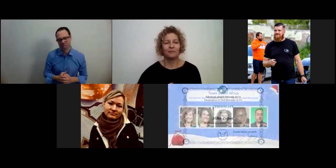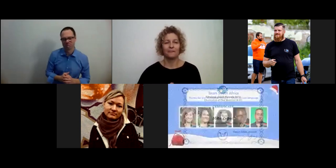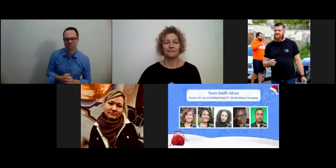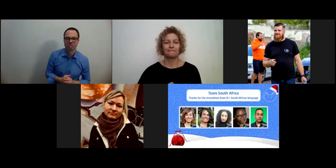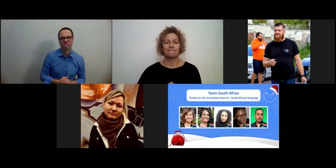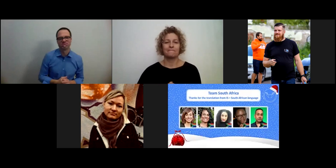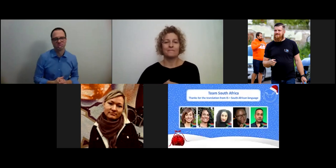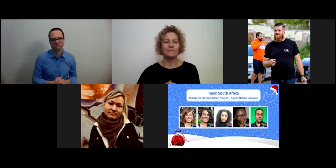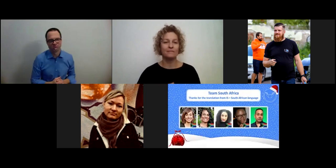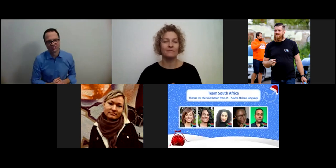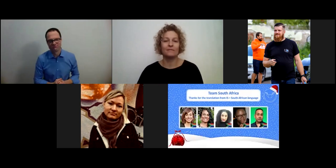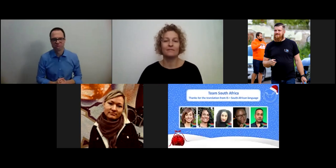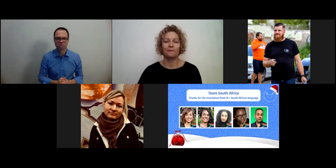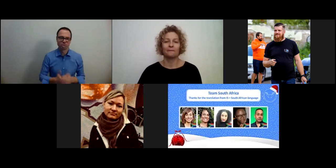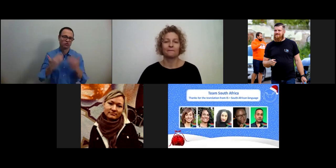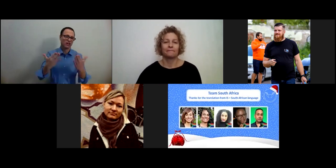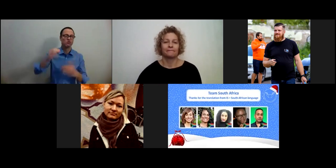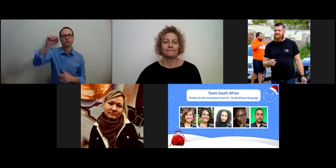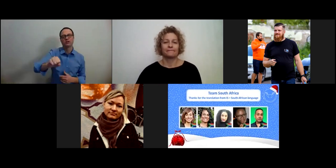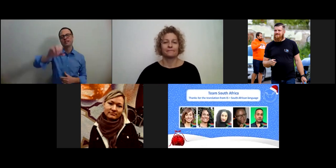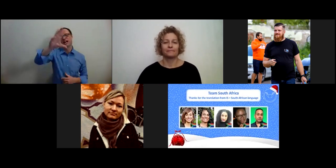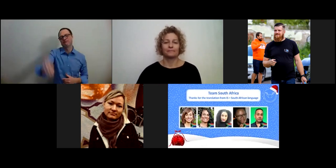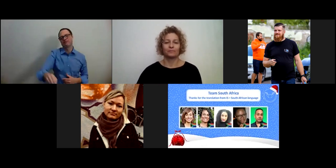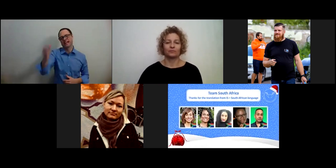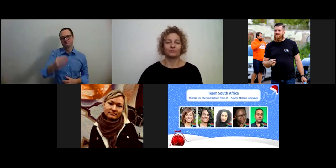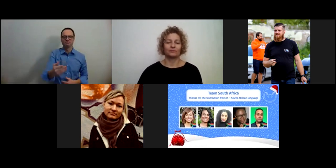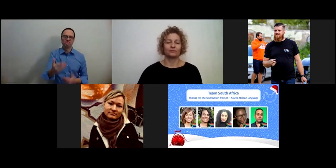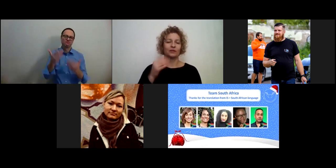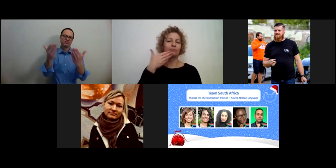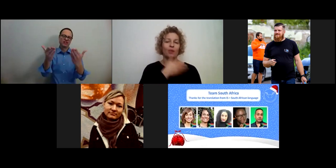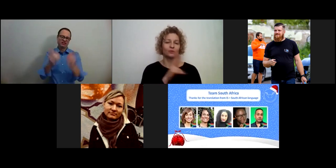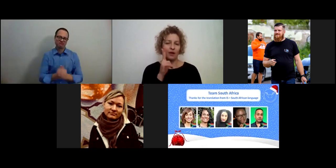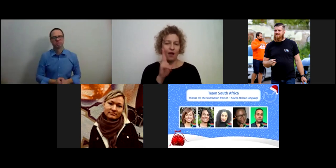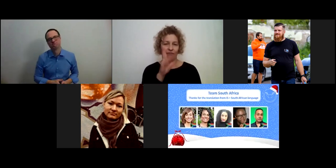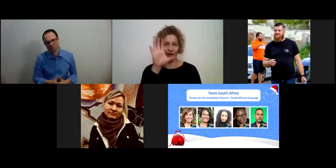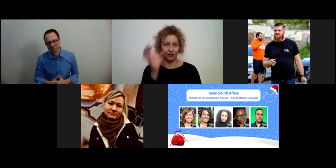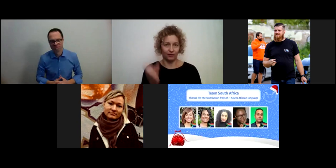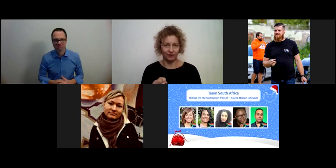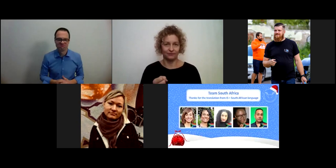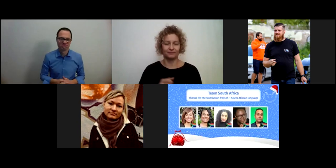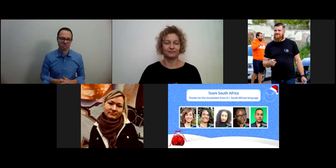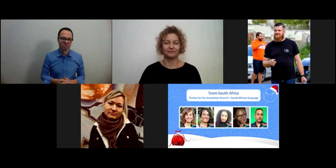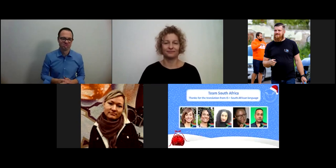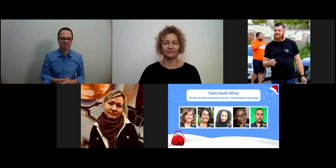ask the interpreter team to step forward. Let's start with South Africa.